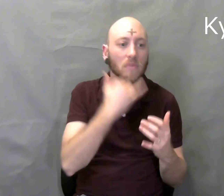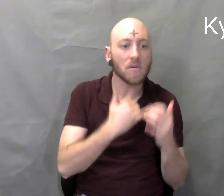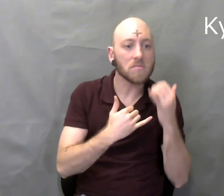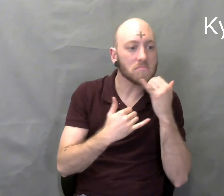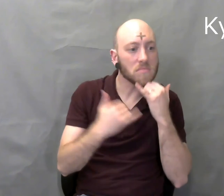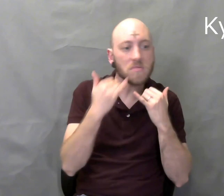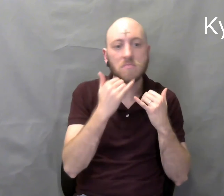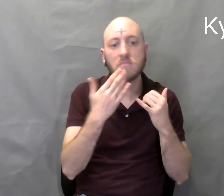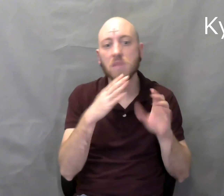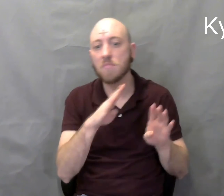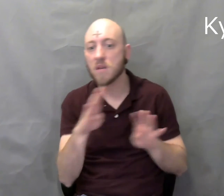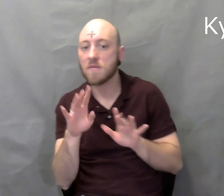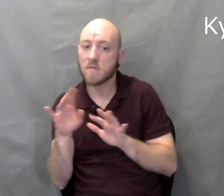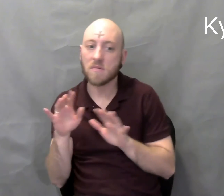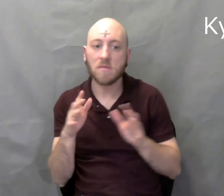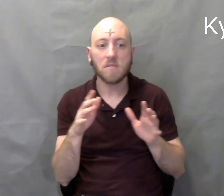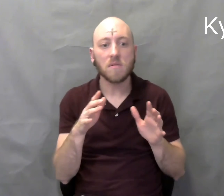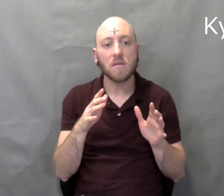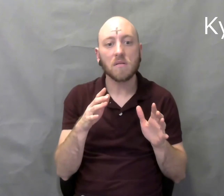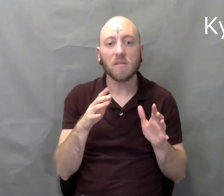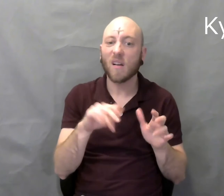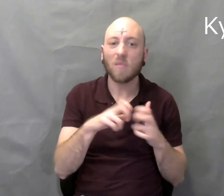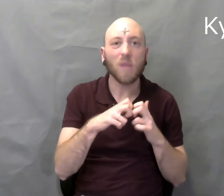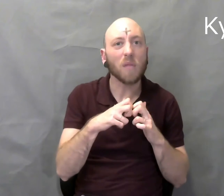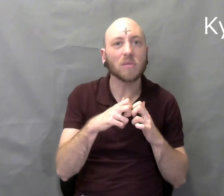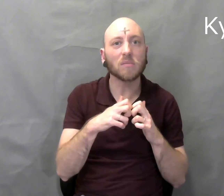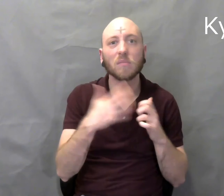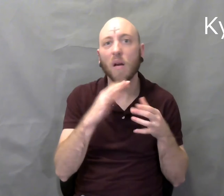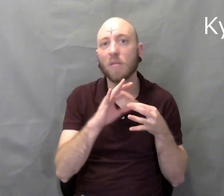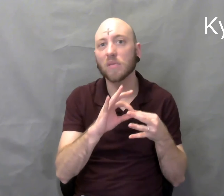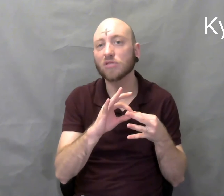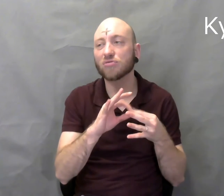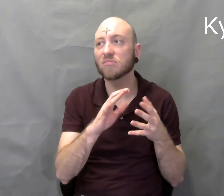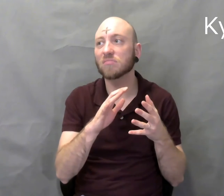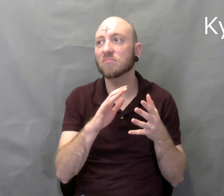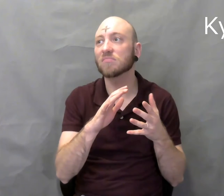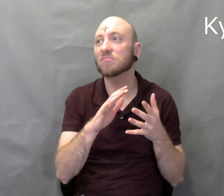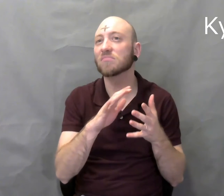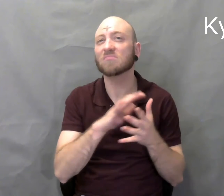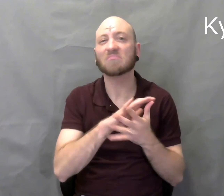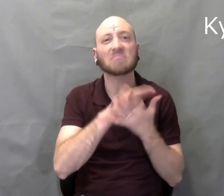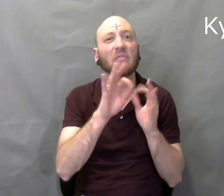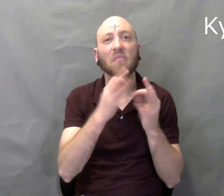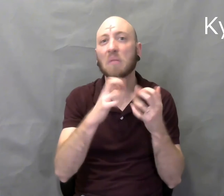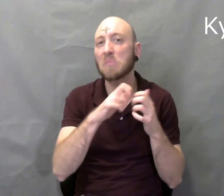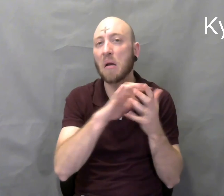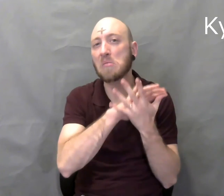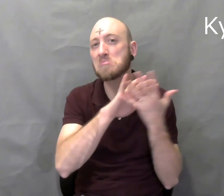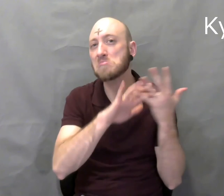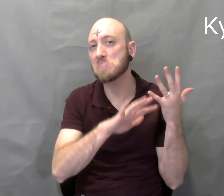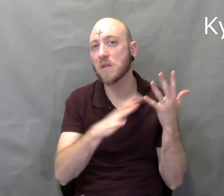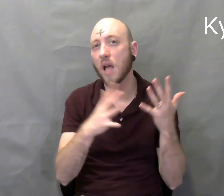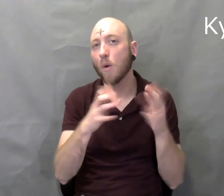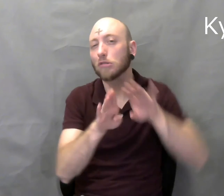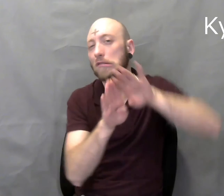think anymore of any of the issues or like the bad relationships or the torn, family life that I was